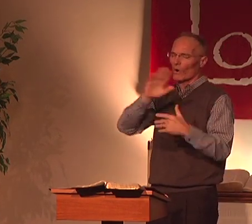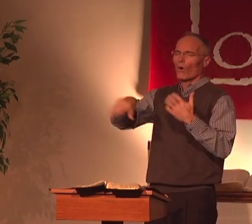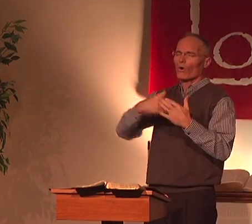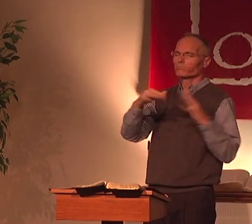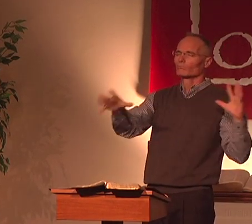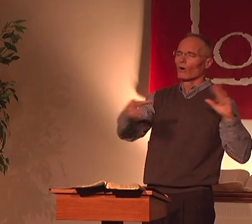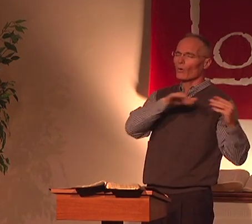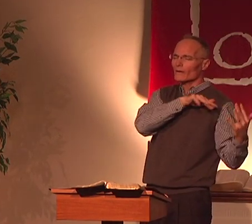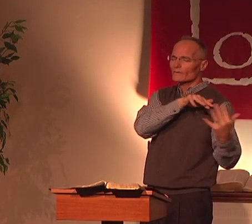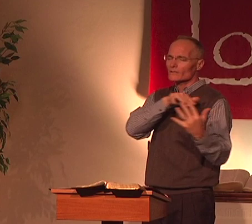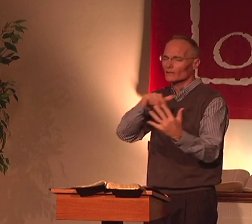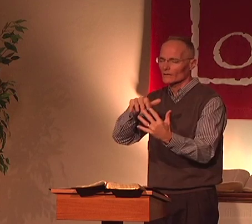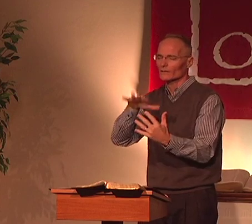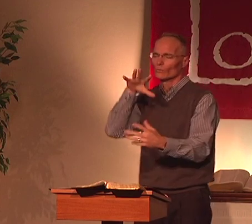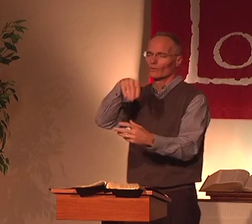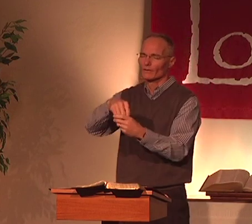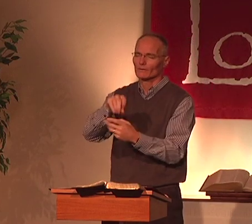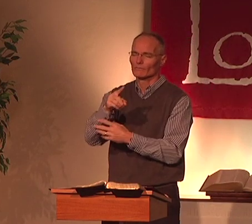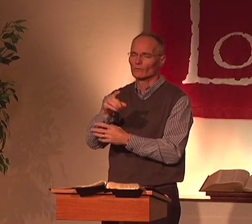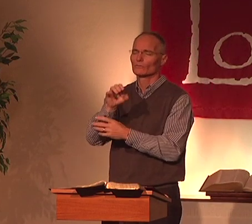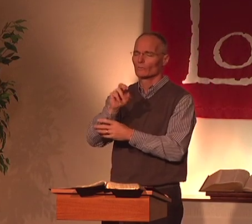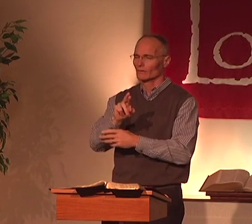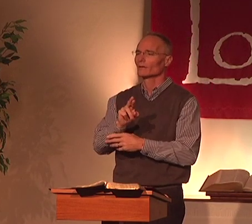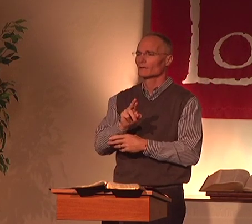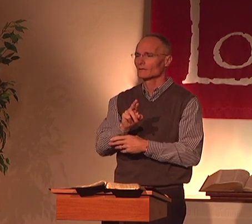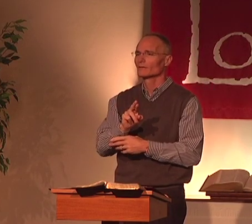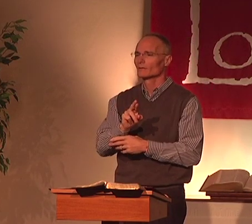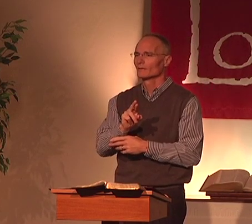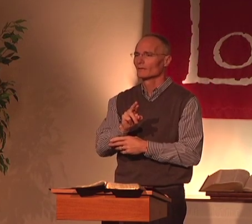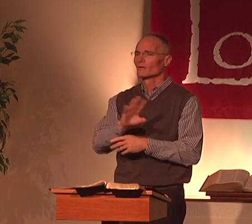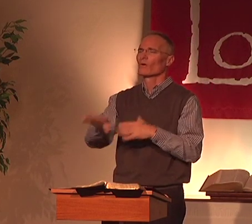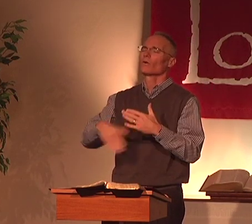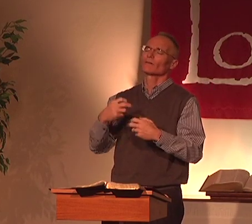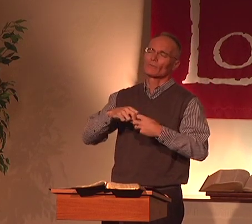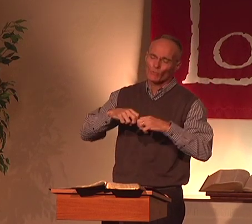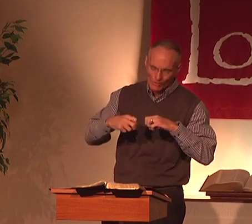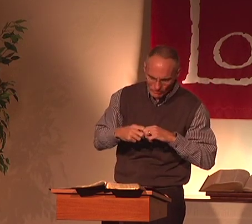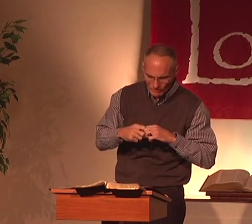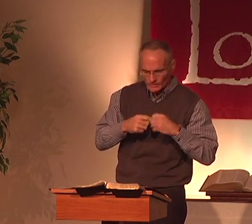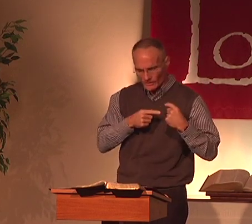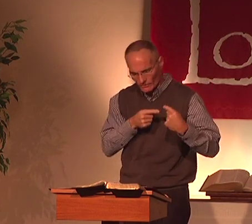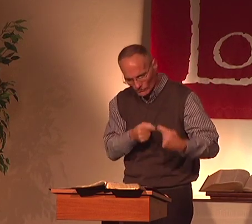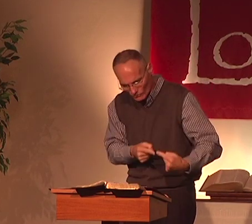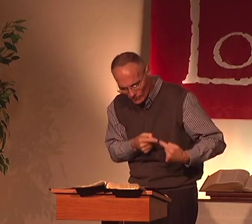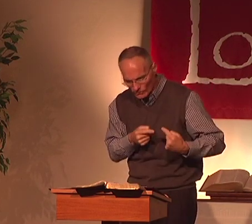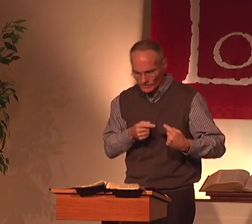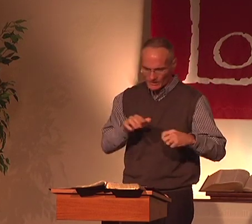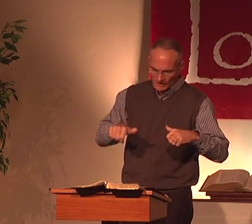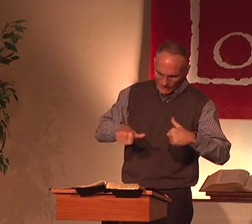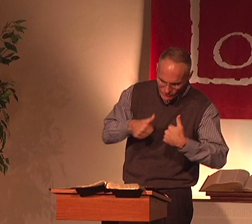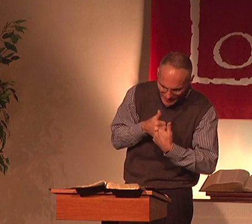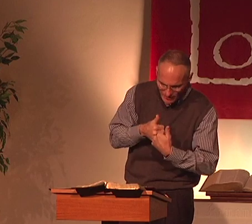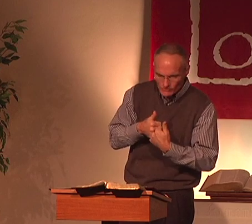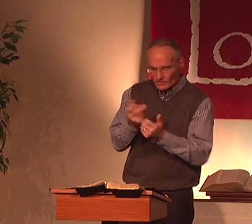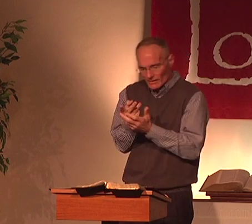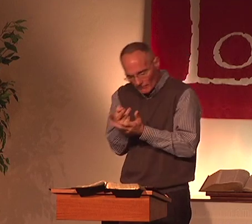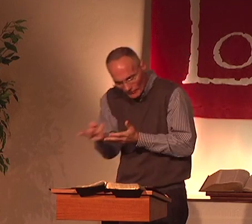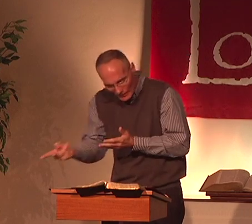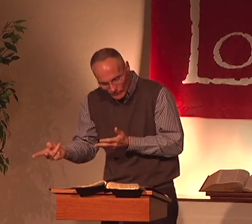What we've studied All these weeks Within first Corinthians All the problems The struggles The challenges